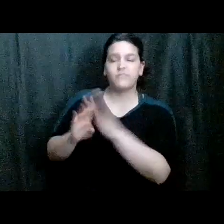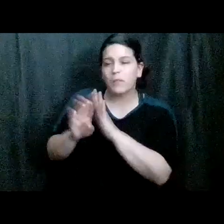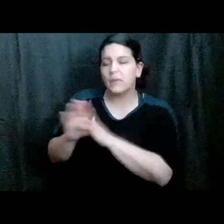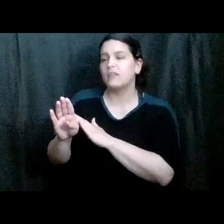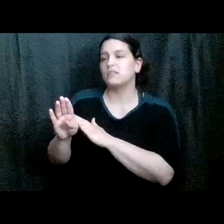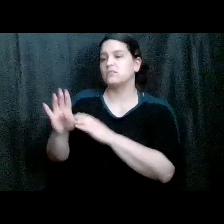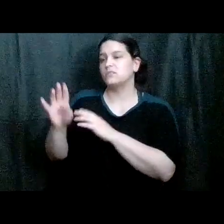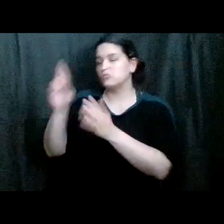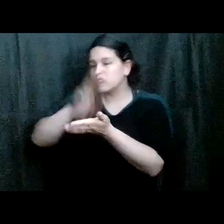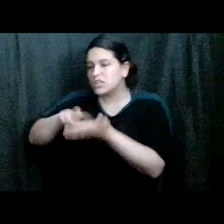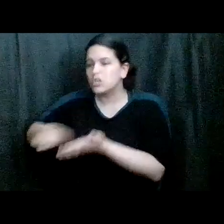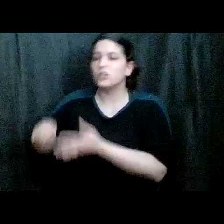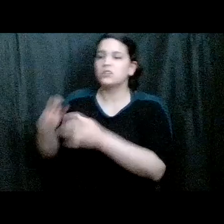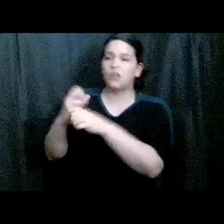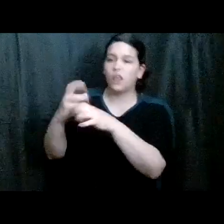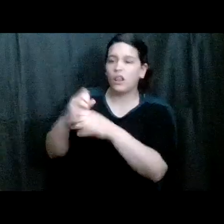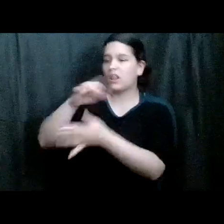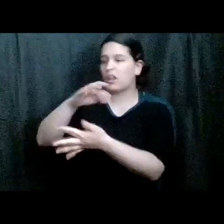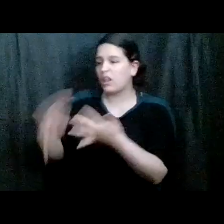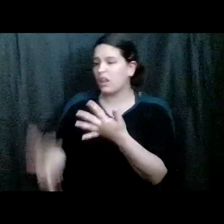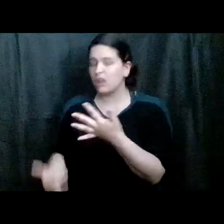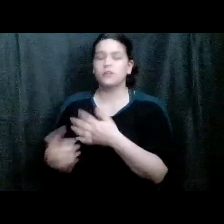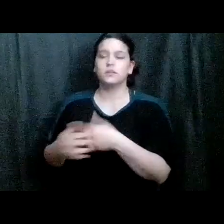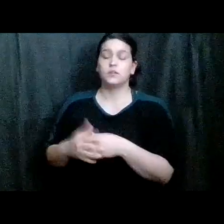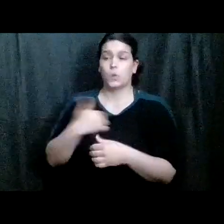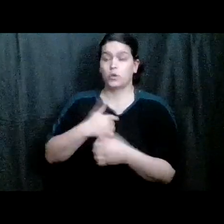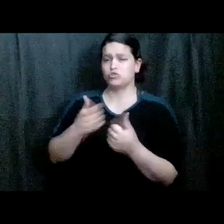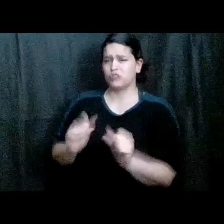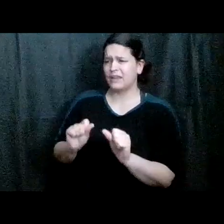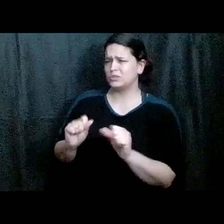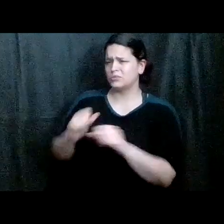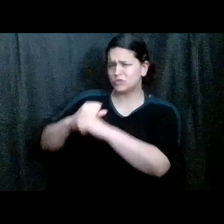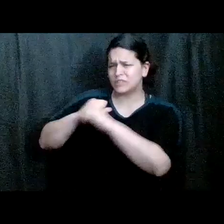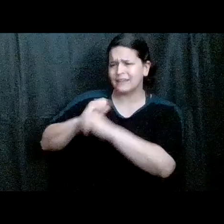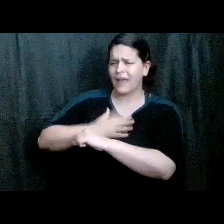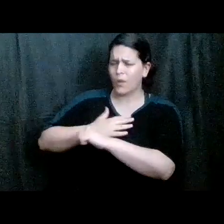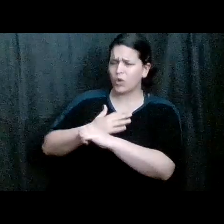in efforts trying to protect our ancestral sites with fracking and oil and gas.